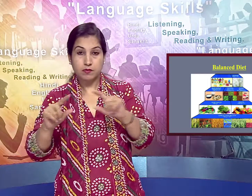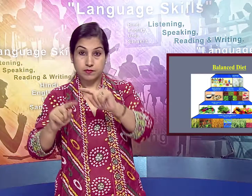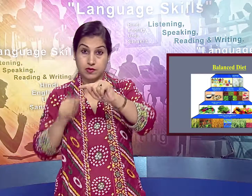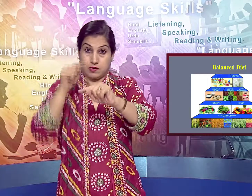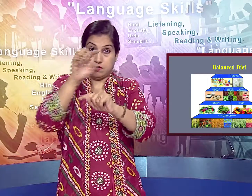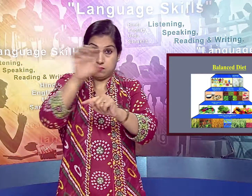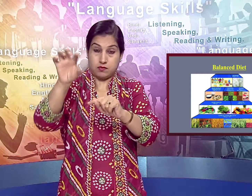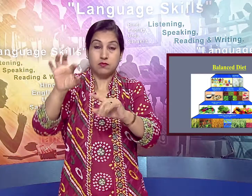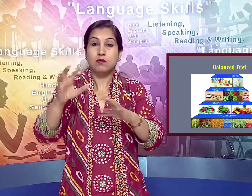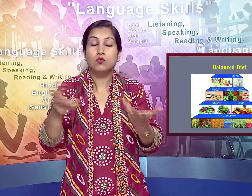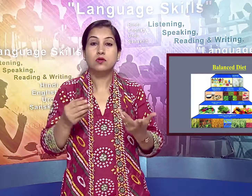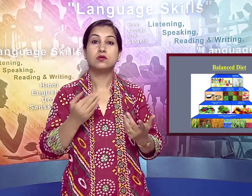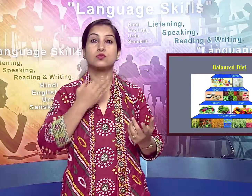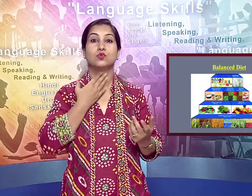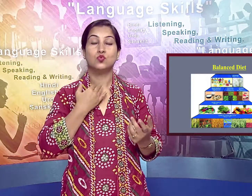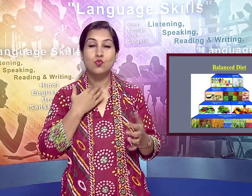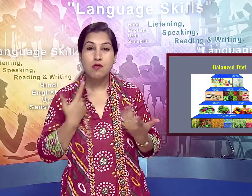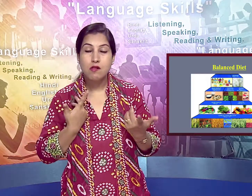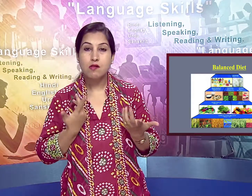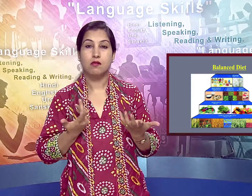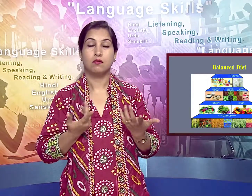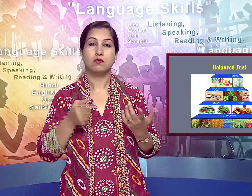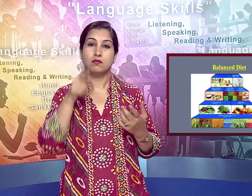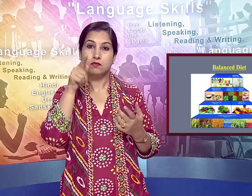and the topmost level you can see in the pyramid is sugar.